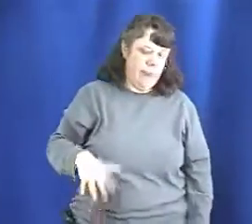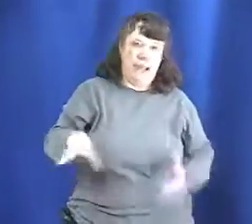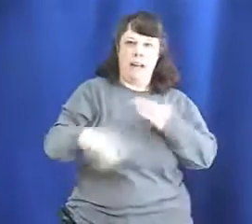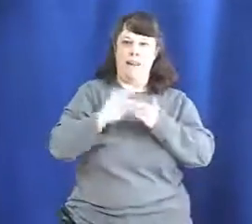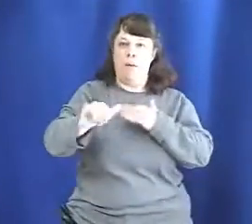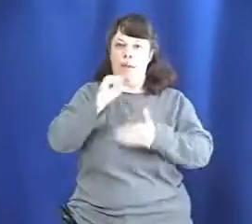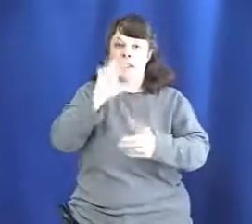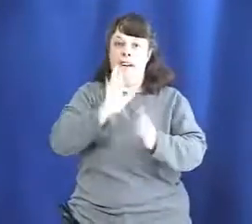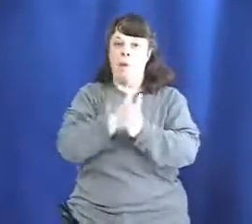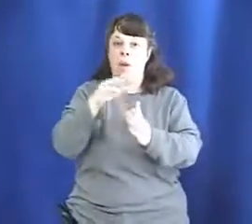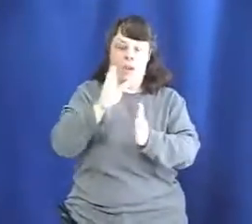I added that one, it's not in the book.